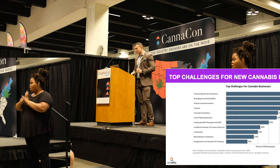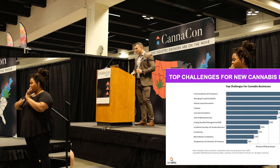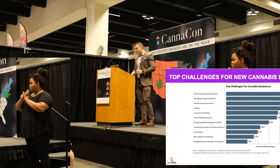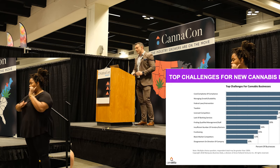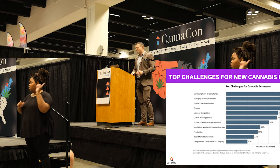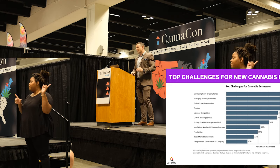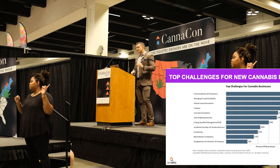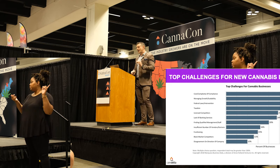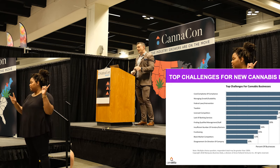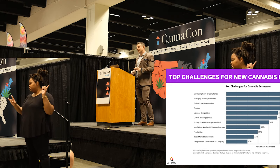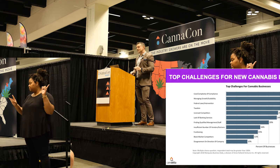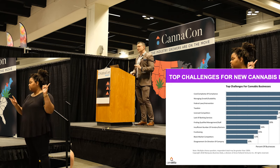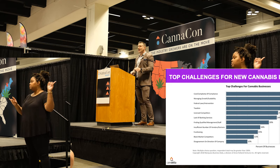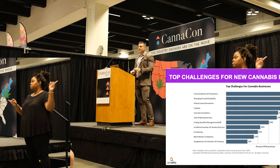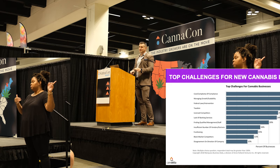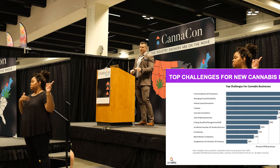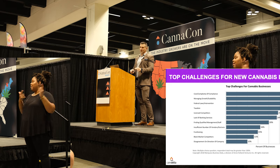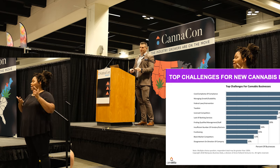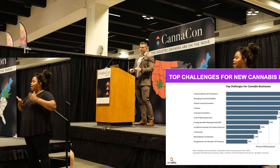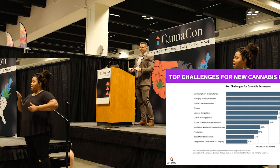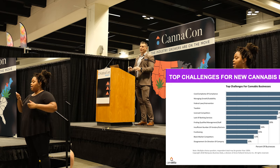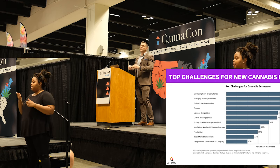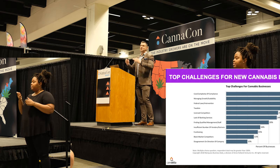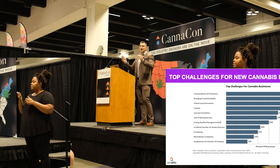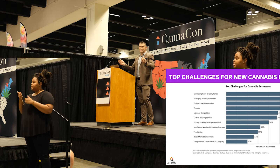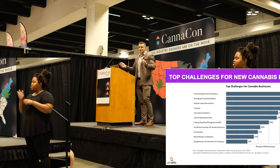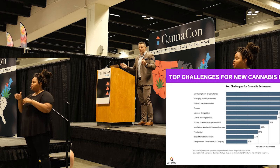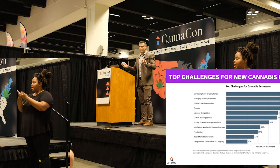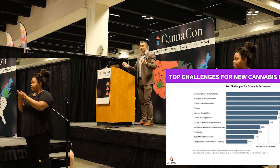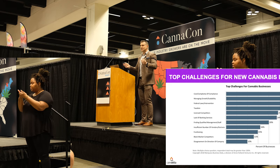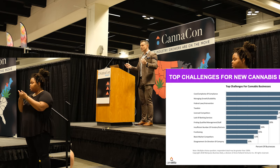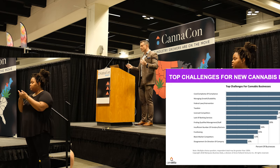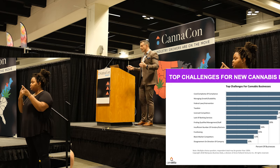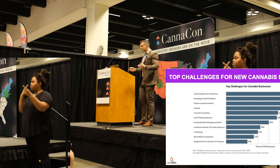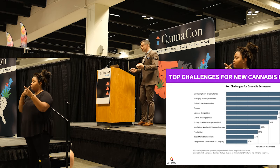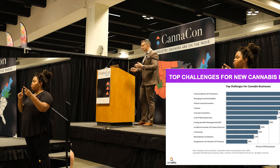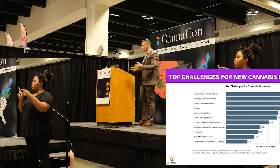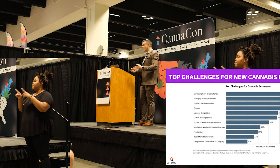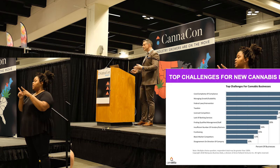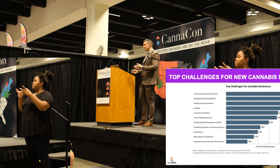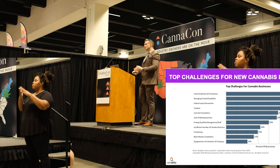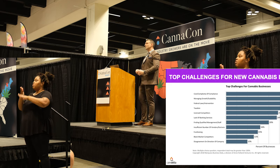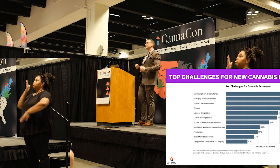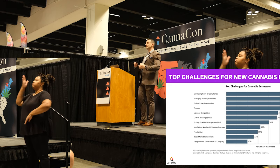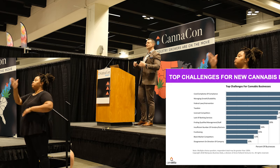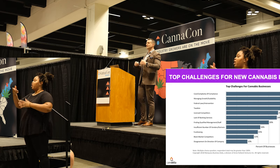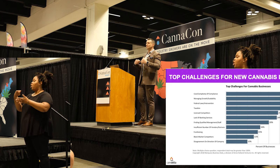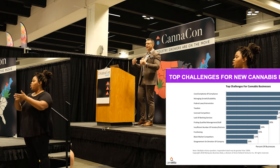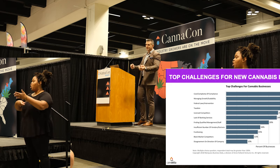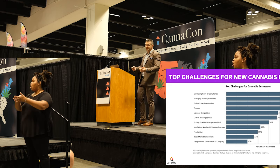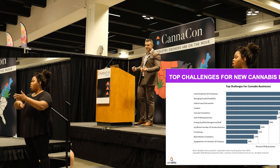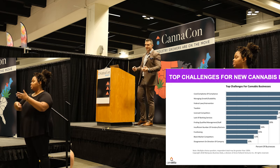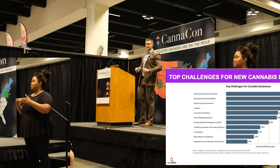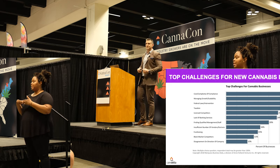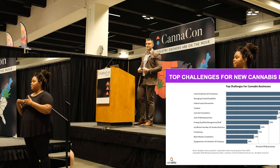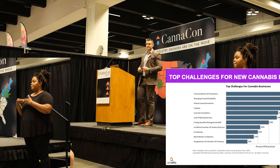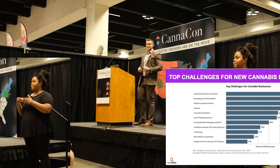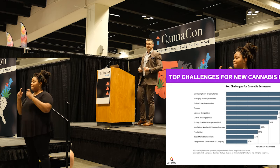2018. The highest challenge here, or the largest challenge for folks to overcome, is going to be the cost and complexity of